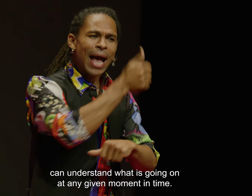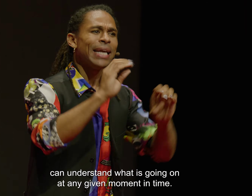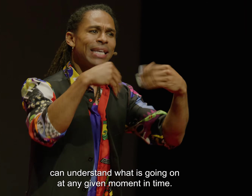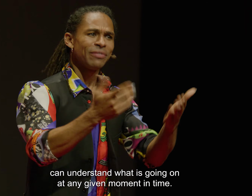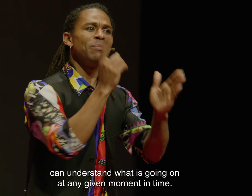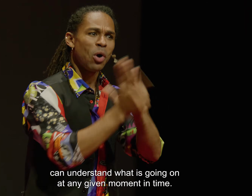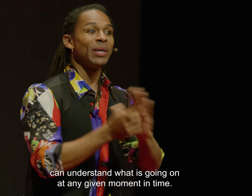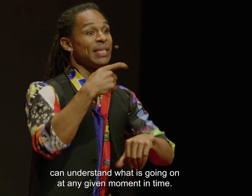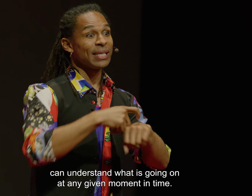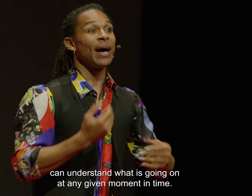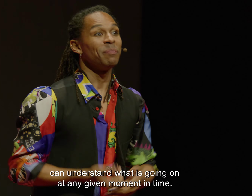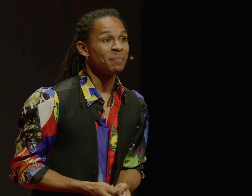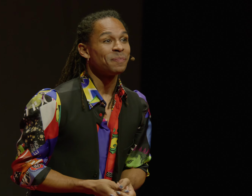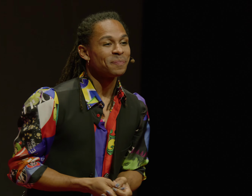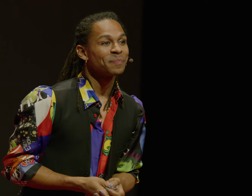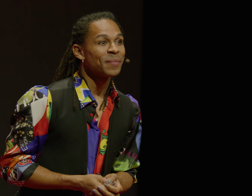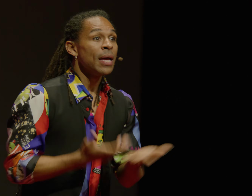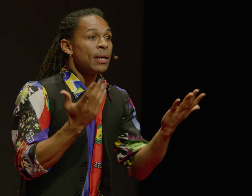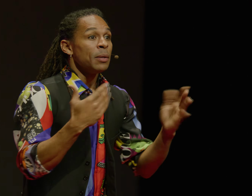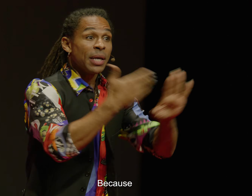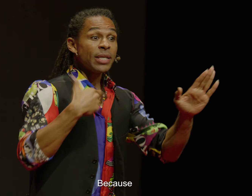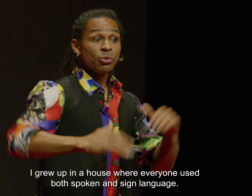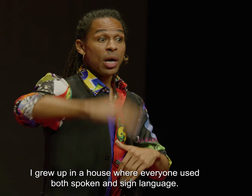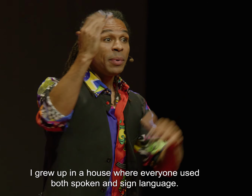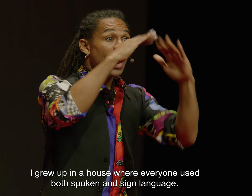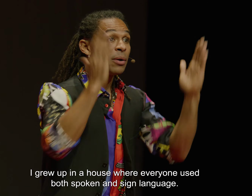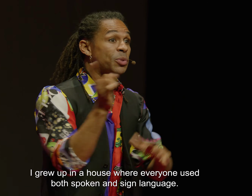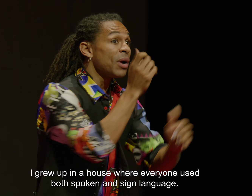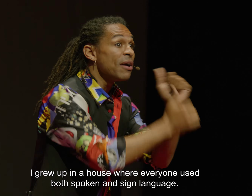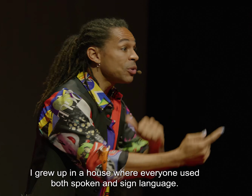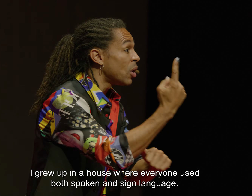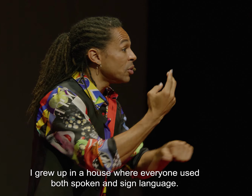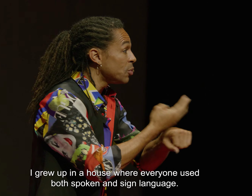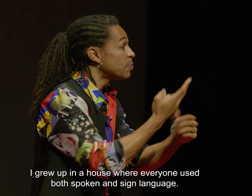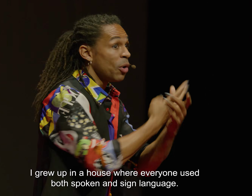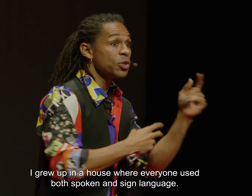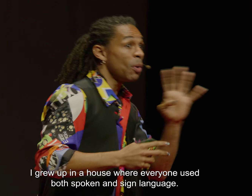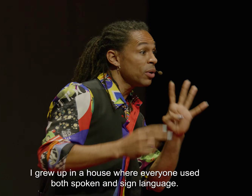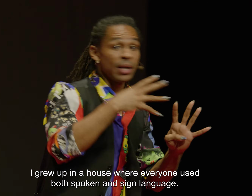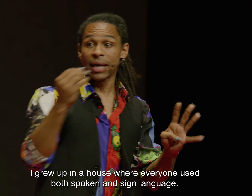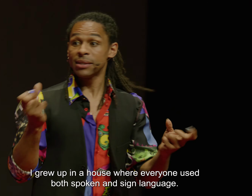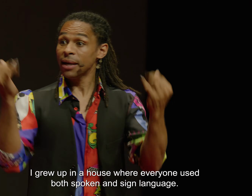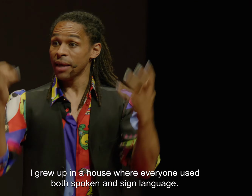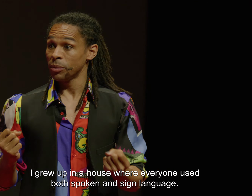any given moment in time. Because I grew up in a house where everyone used both spoken and sign